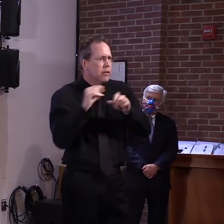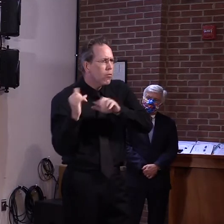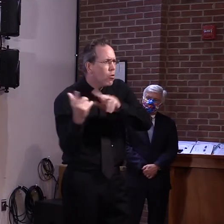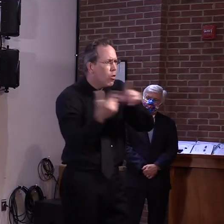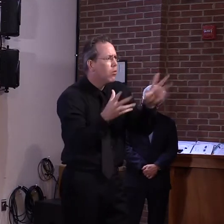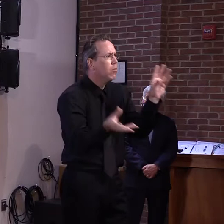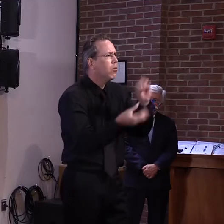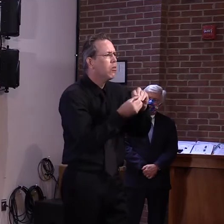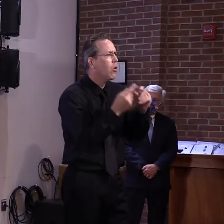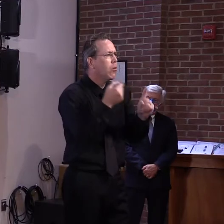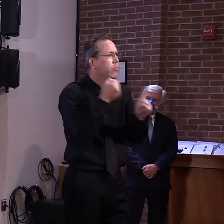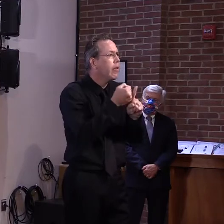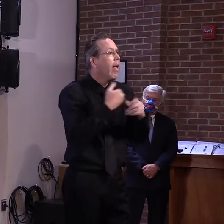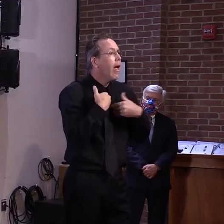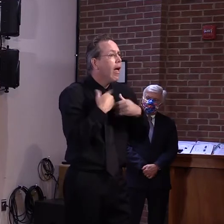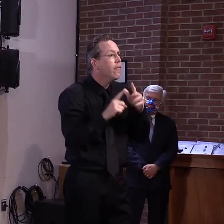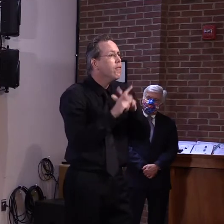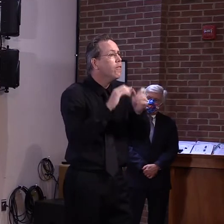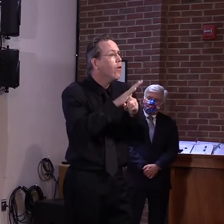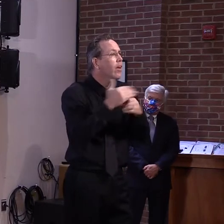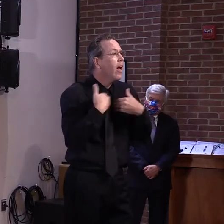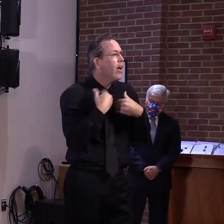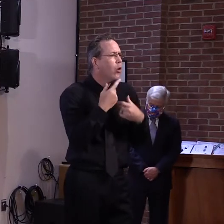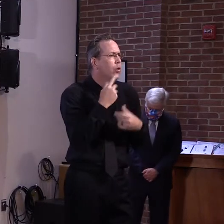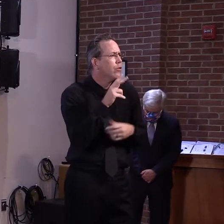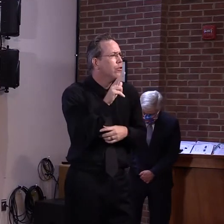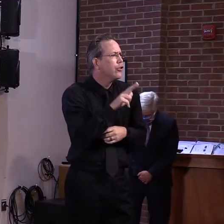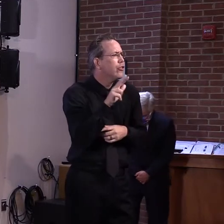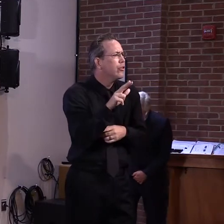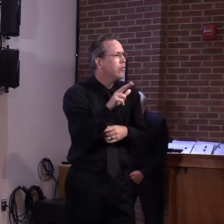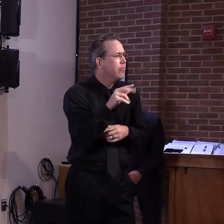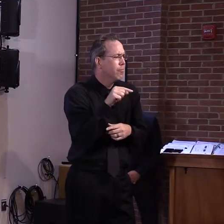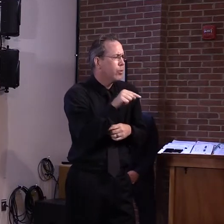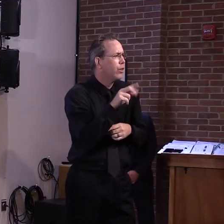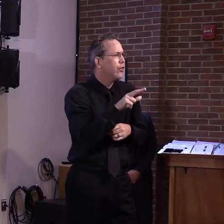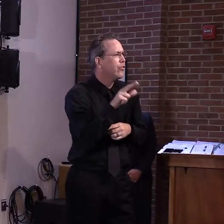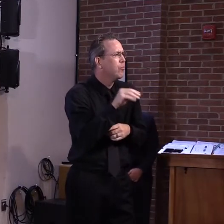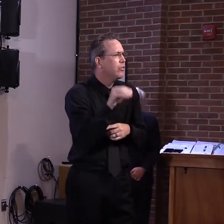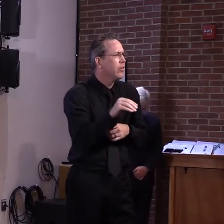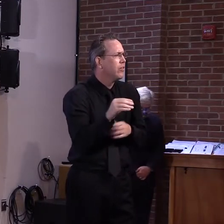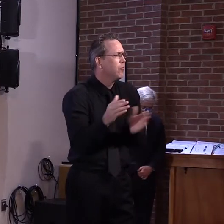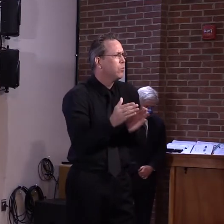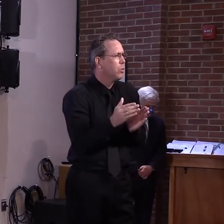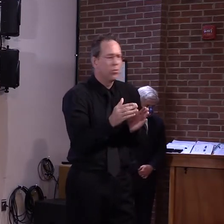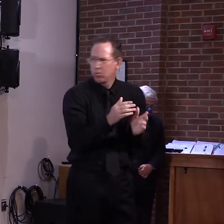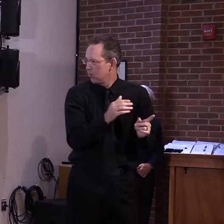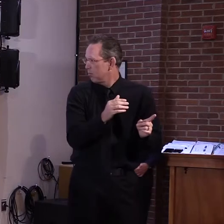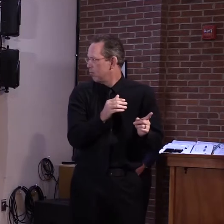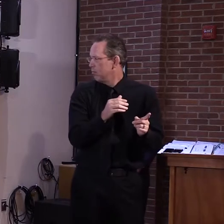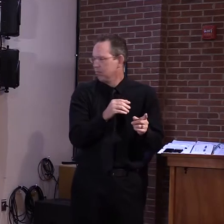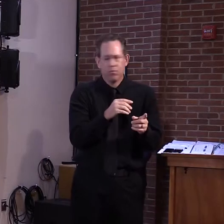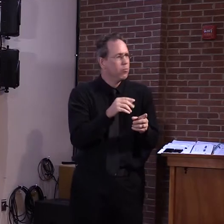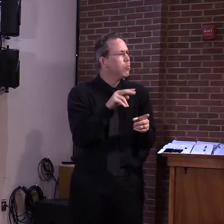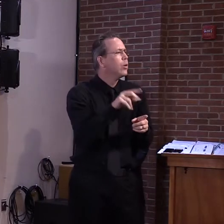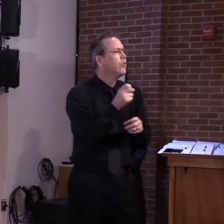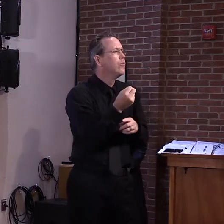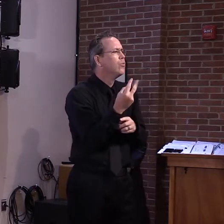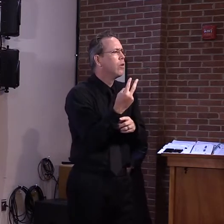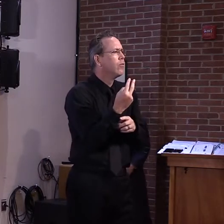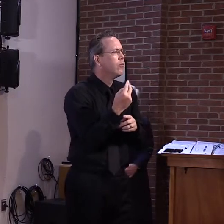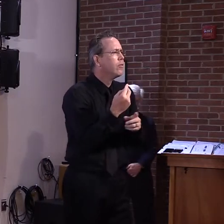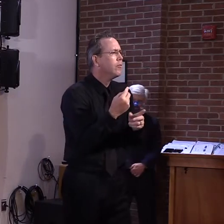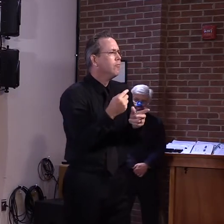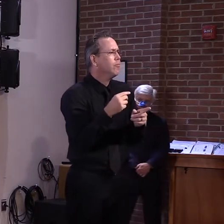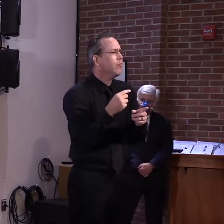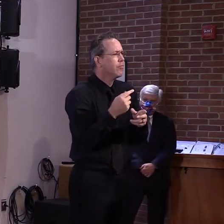positives to date. So a very, very low positivity rate, very, very low number of cases, considering that we have 21,000